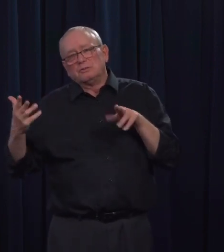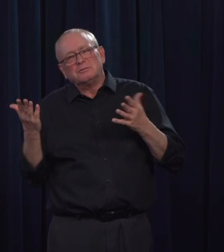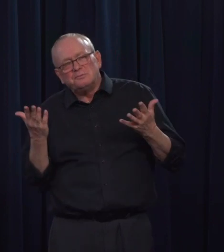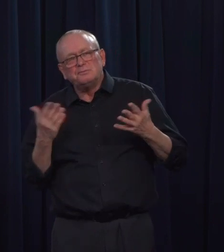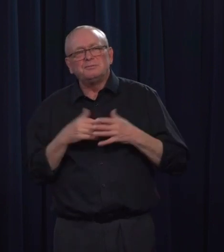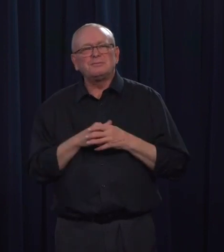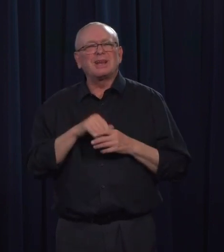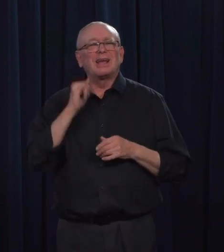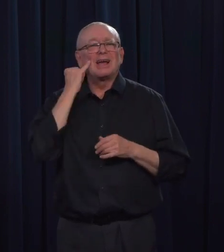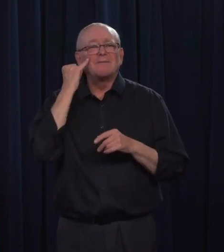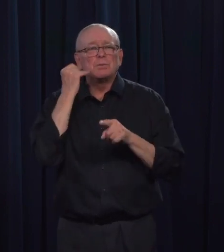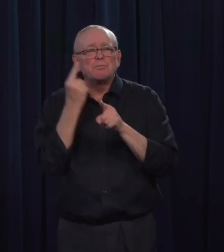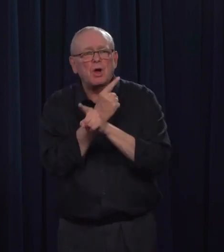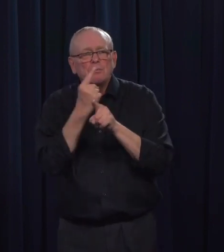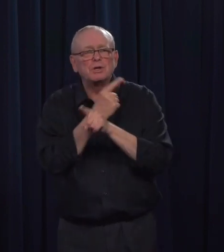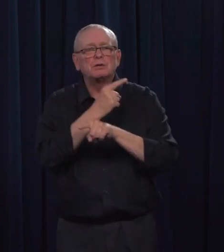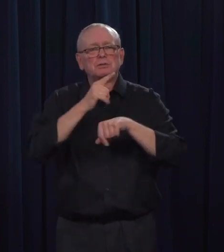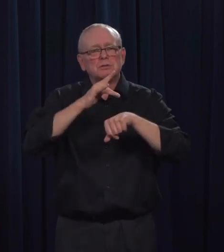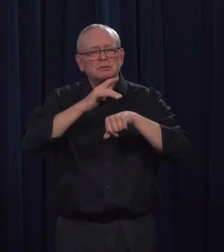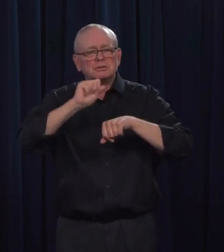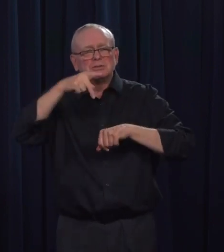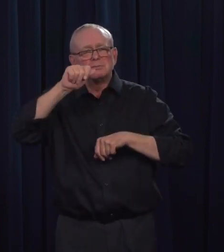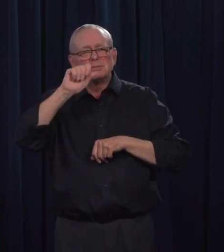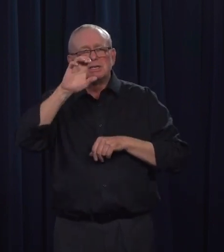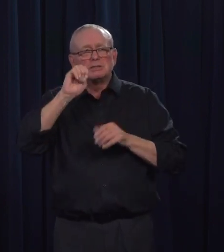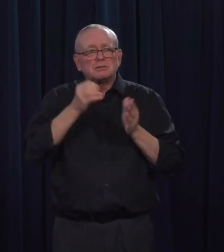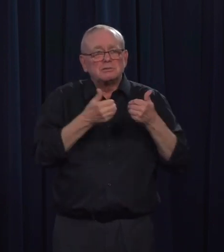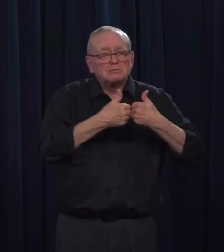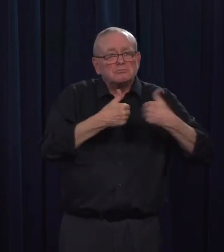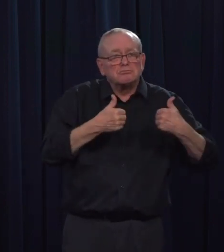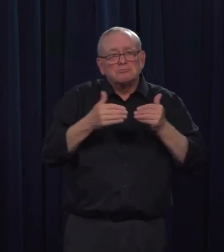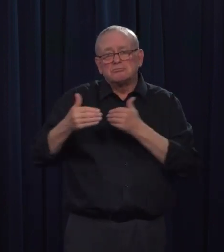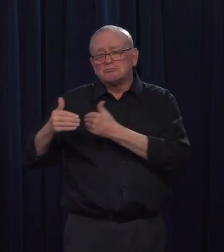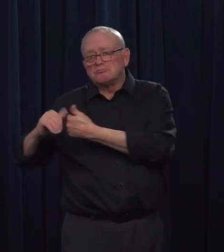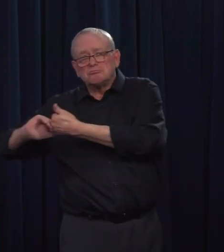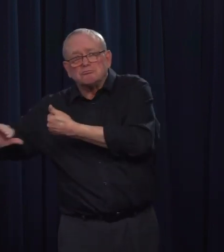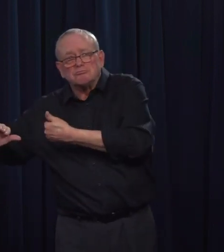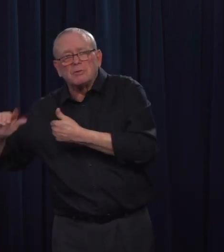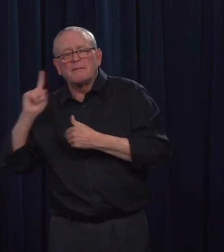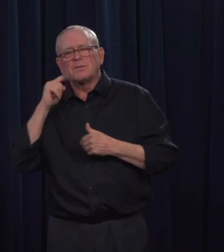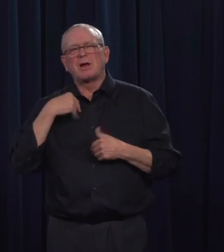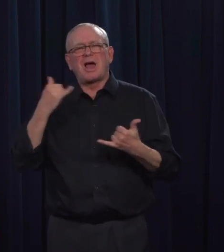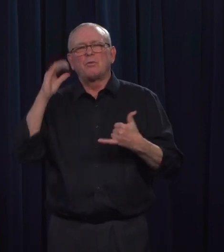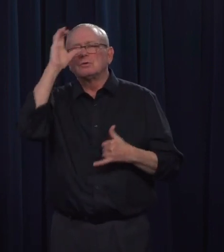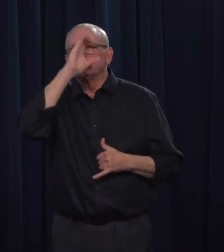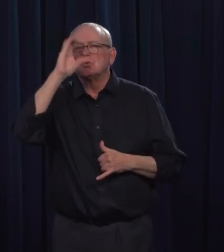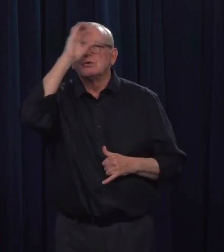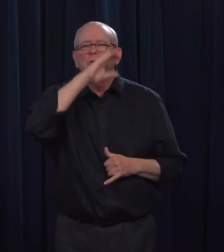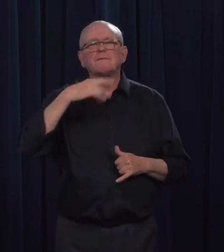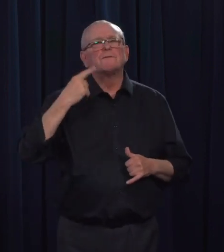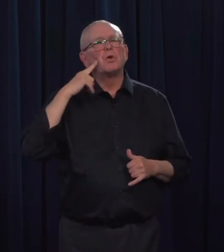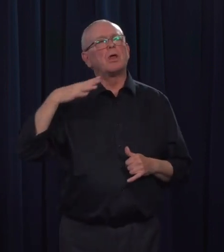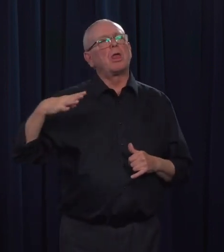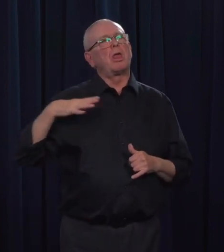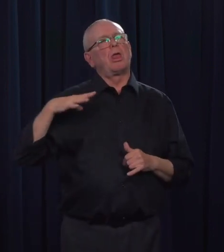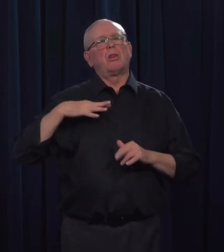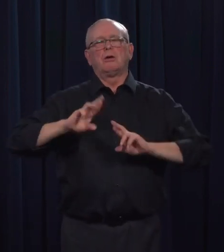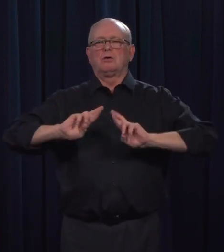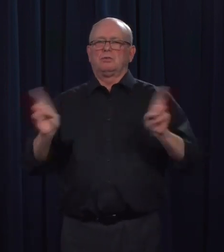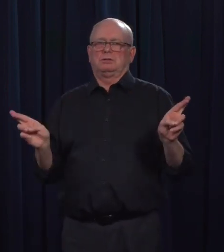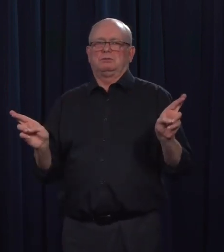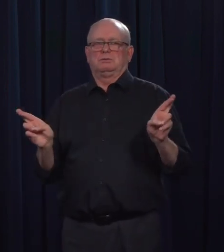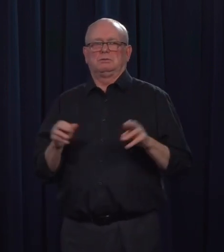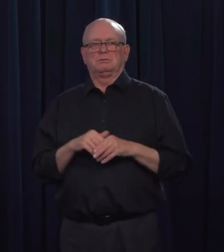might be provided in the event that we need to. Sorry, just to follow up on that then, are you looking at non-care spaces? Are we looking at hotel